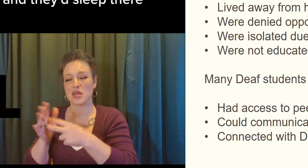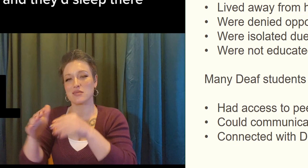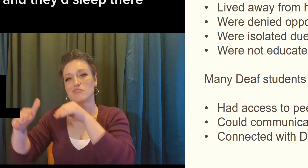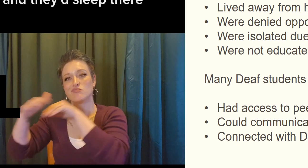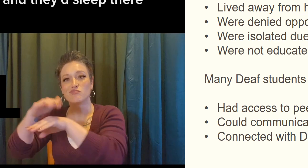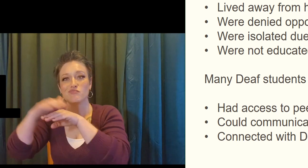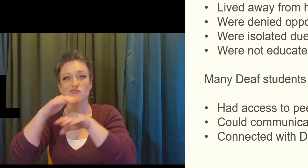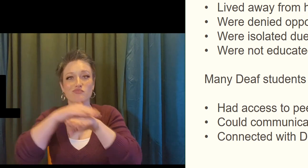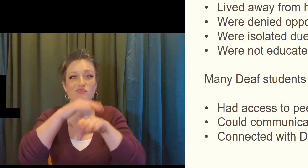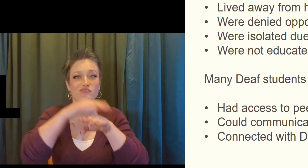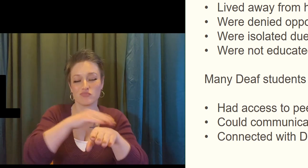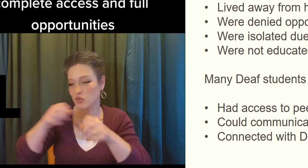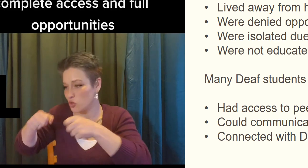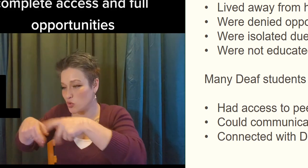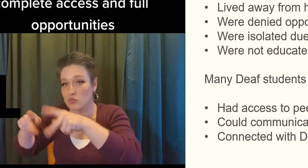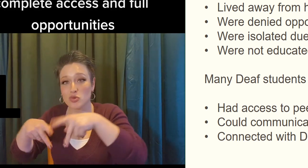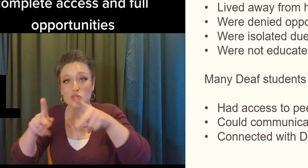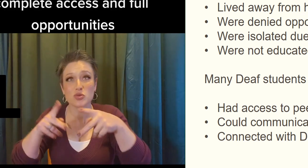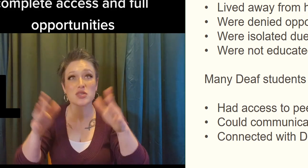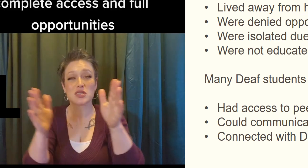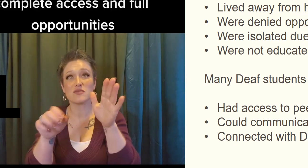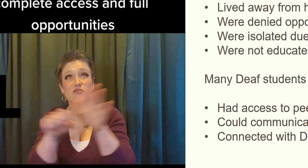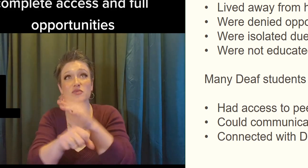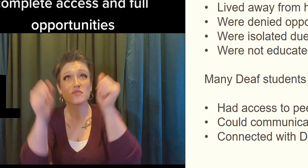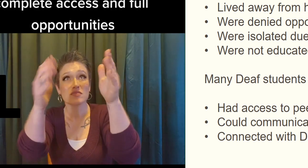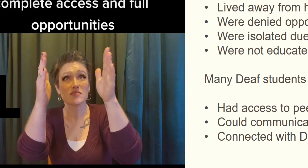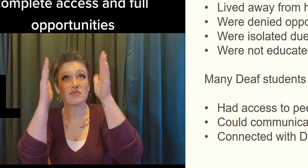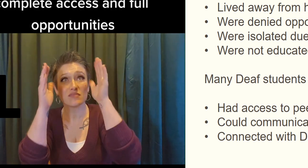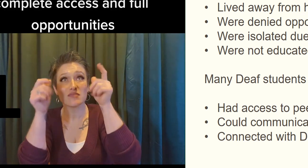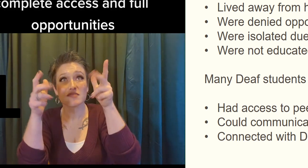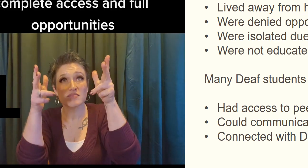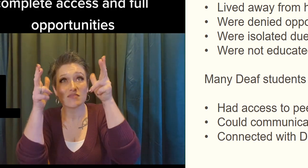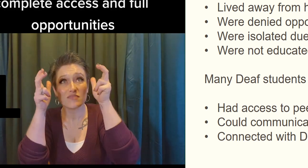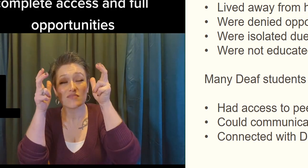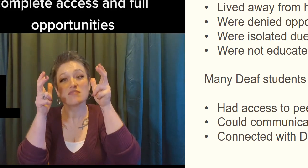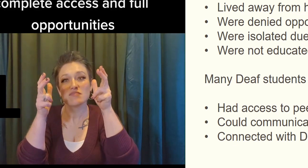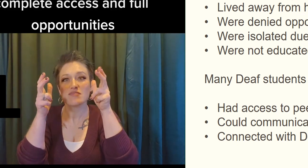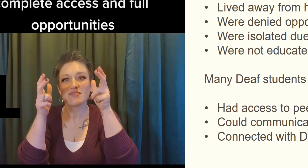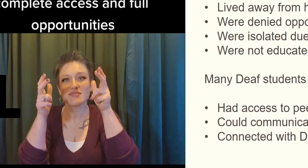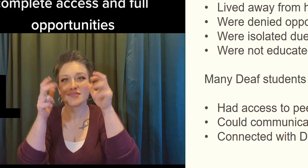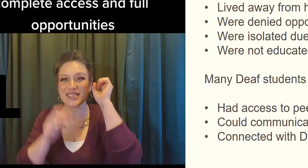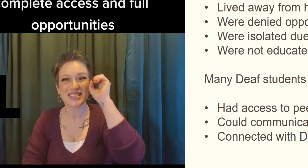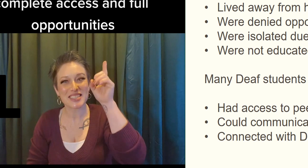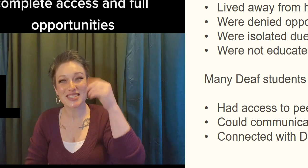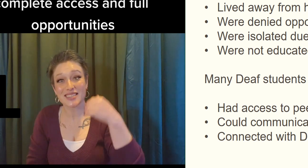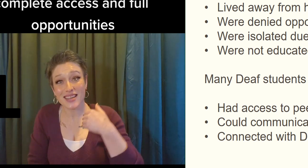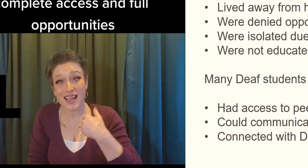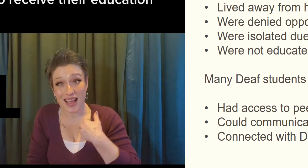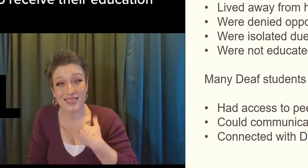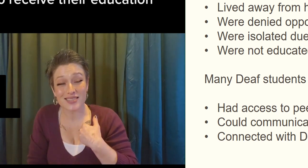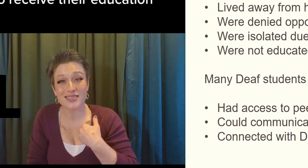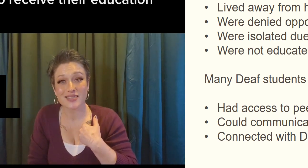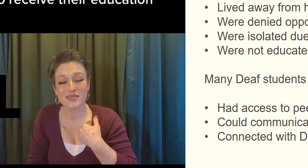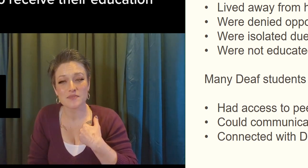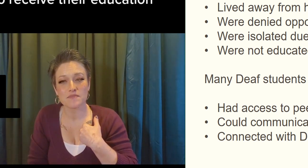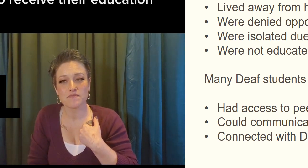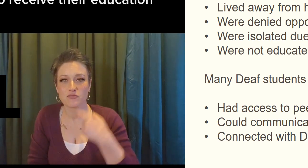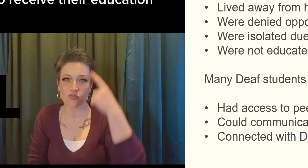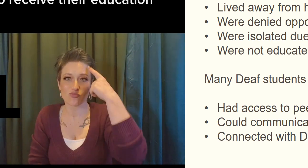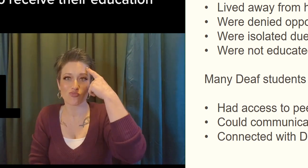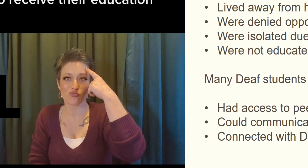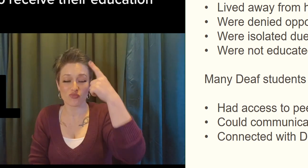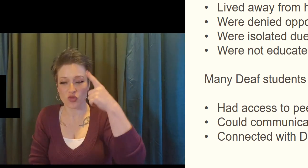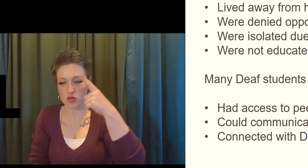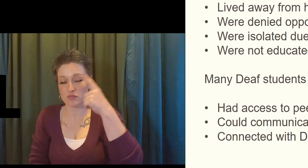there. But it meant that they had complete access and full opportunities to receive their education.